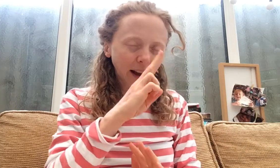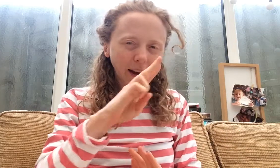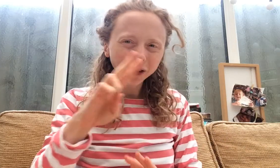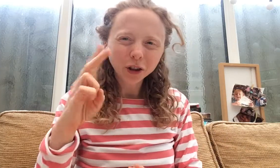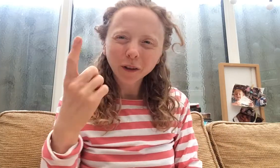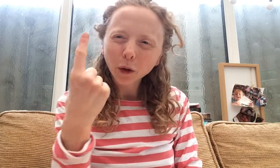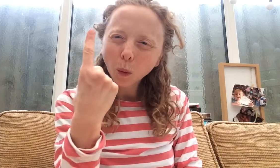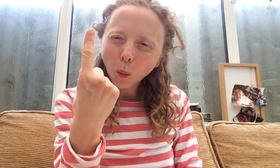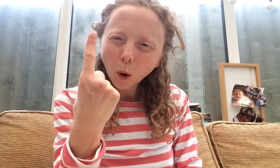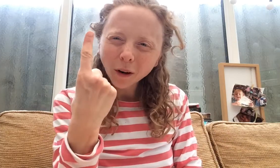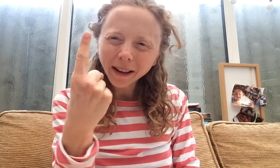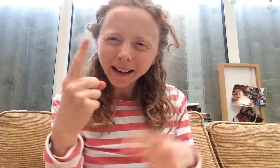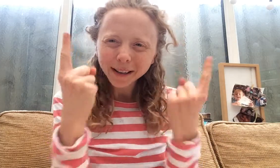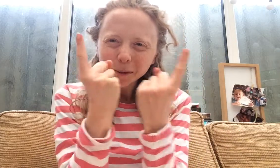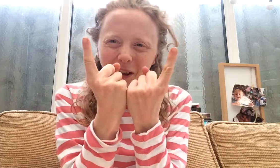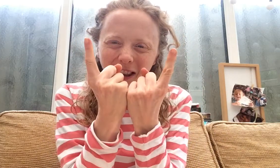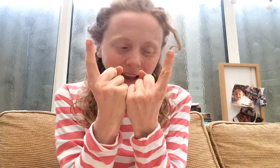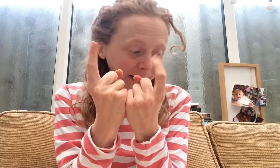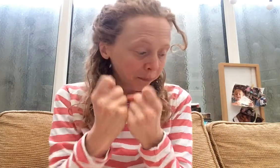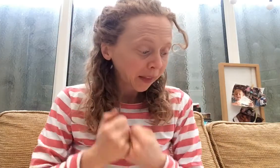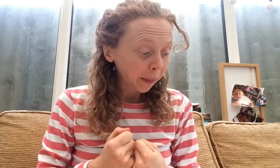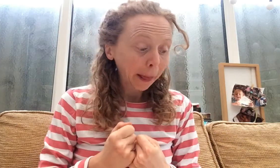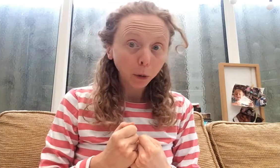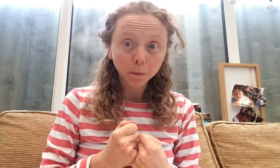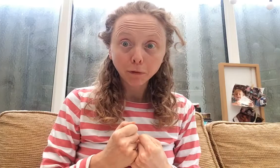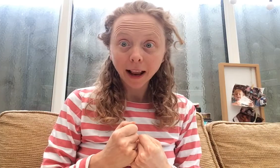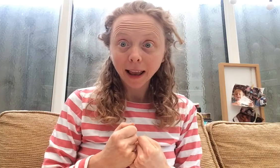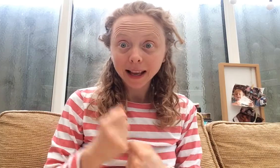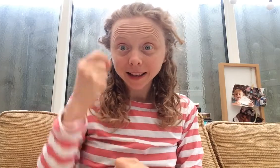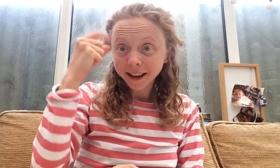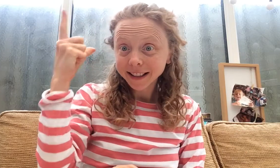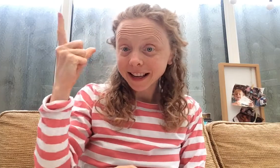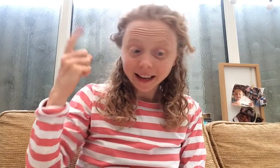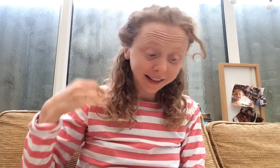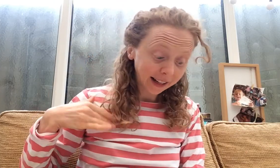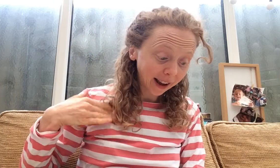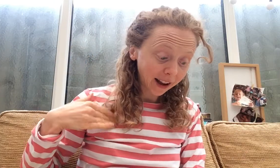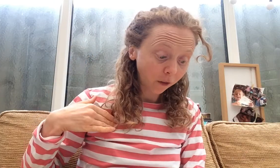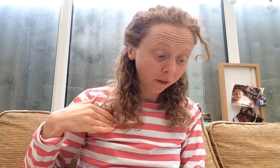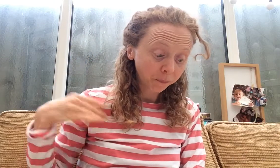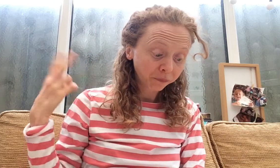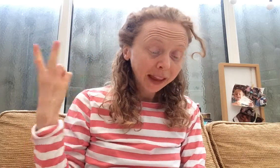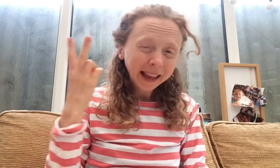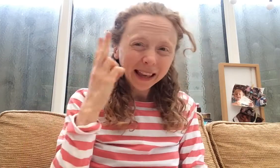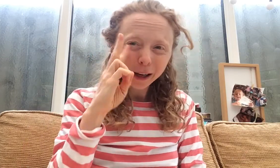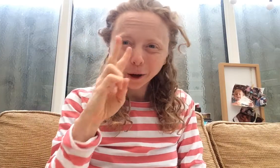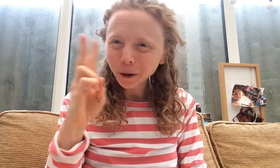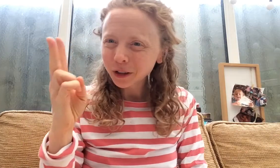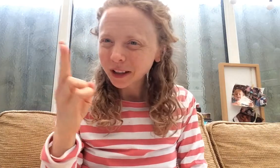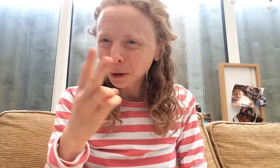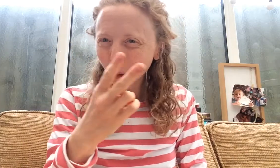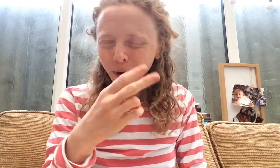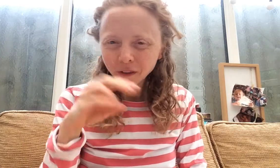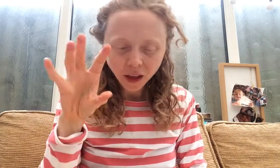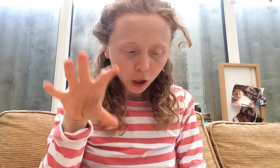search of the one little thing that would bring his idea to life. He looked in all of the